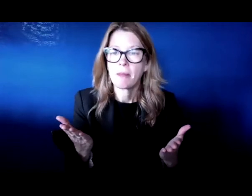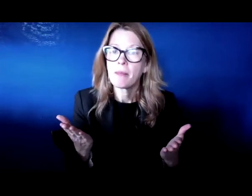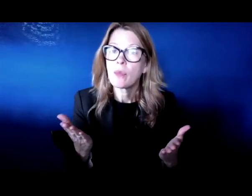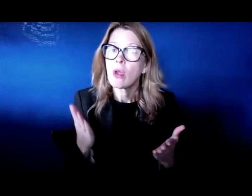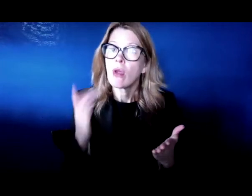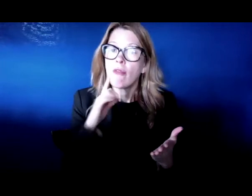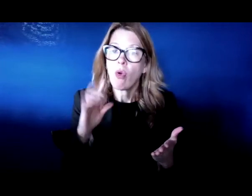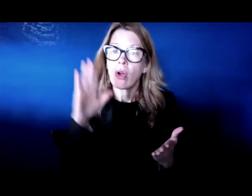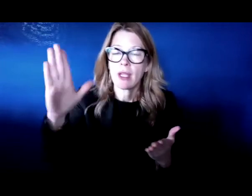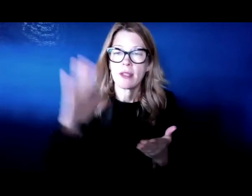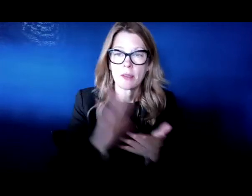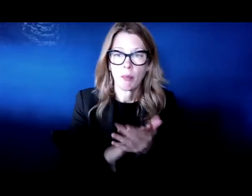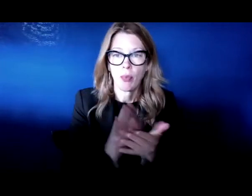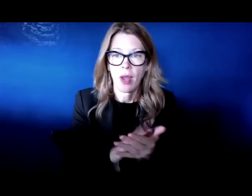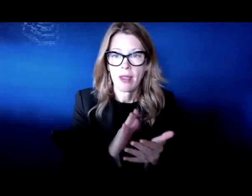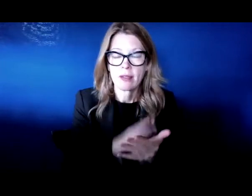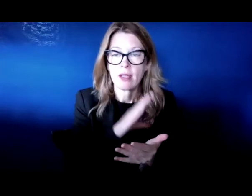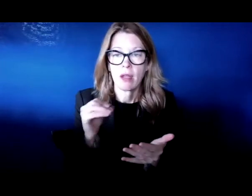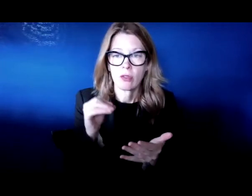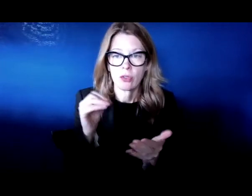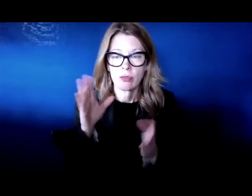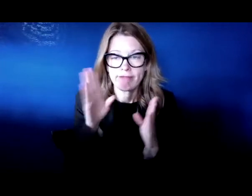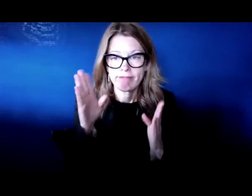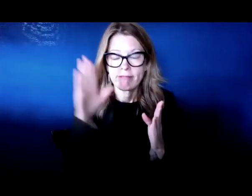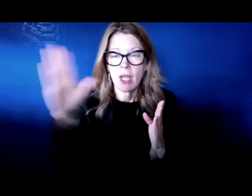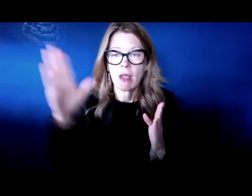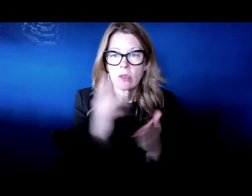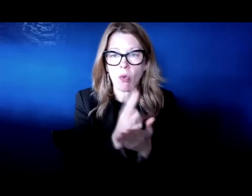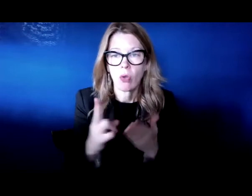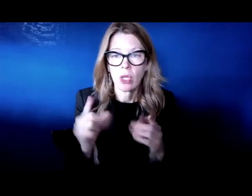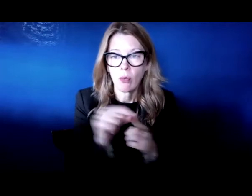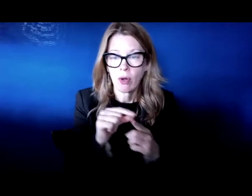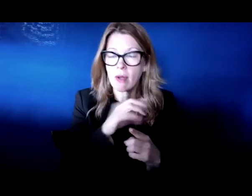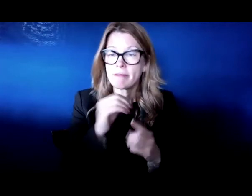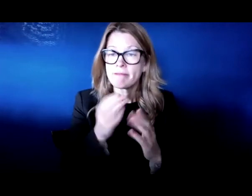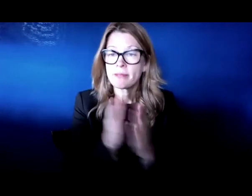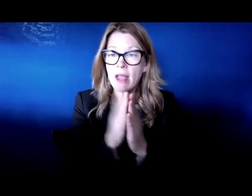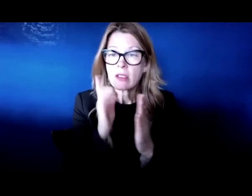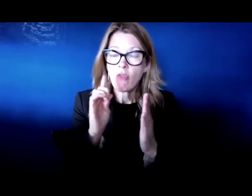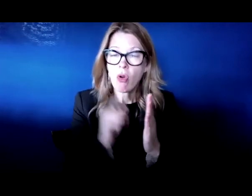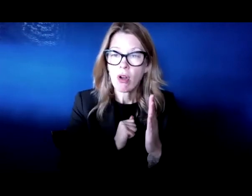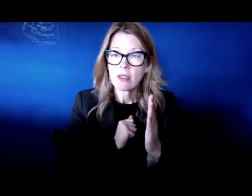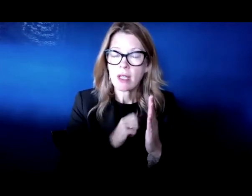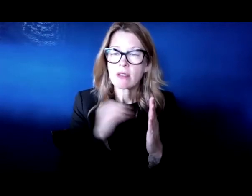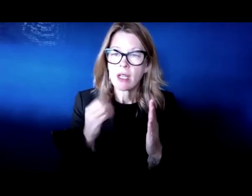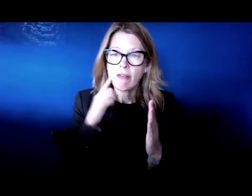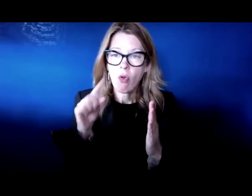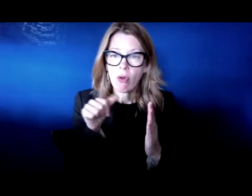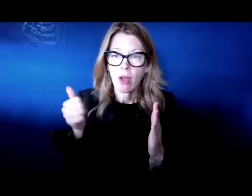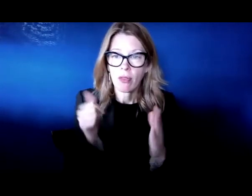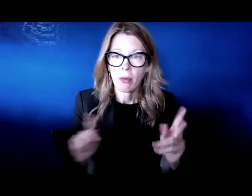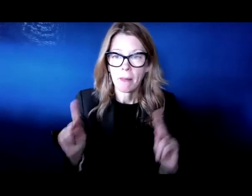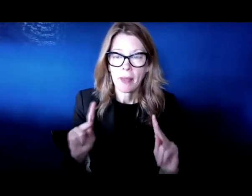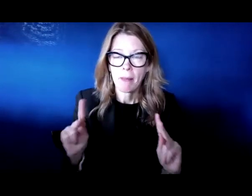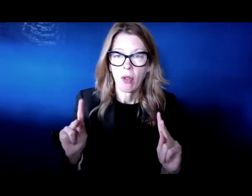praise, to hear His holy word, and to ask for ourselves and on behalf of others those